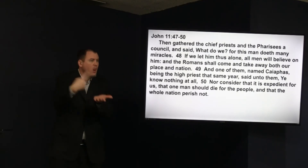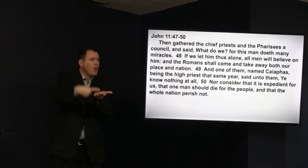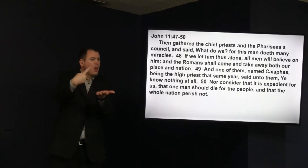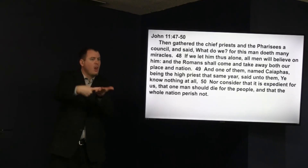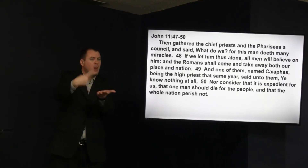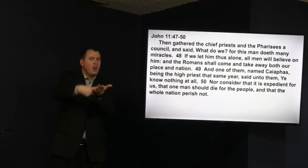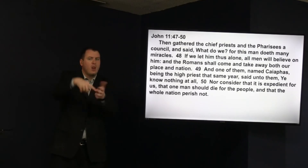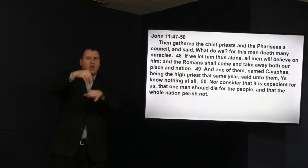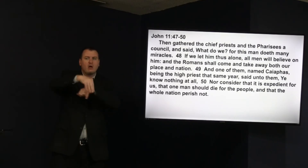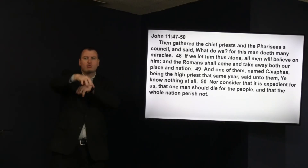together